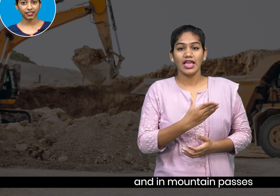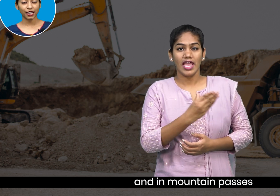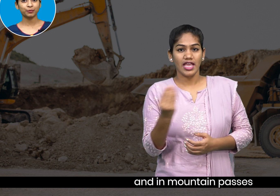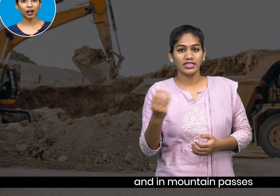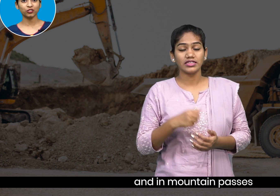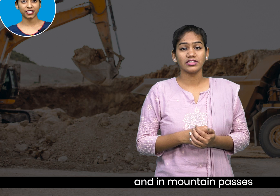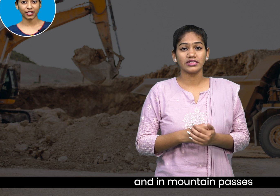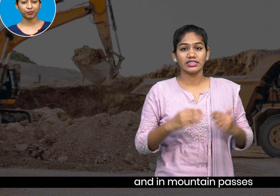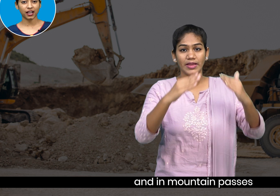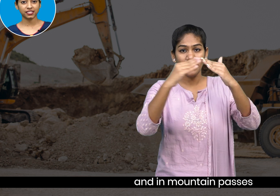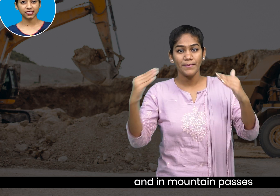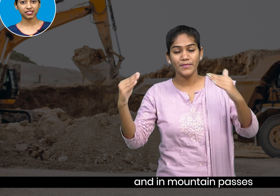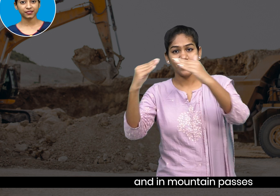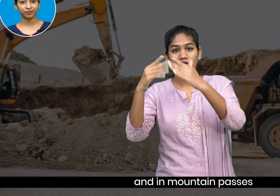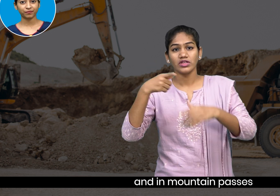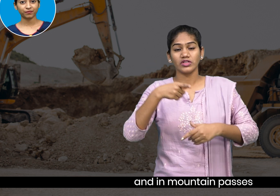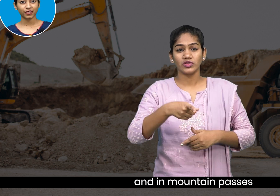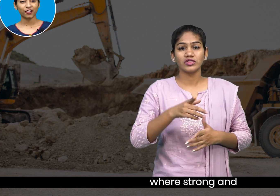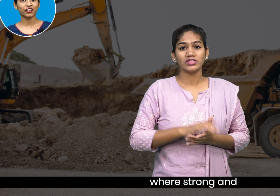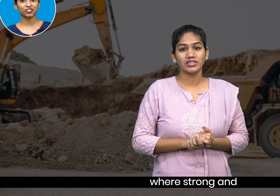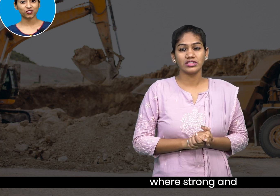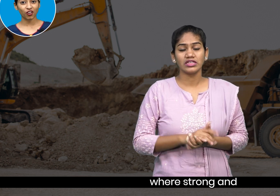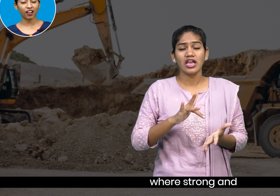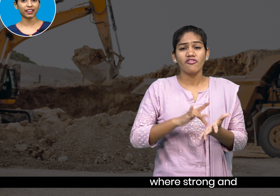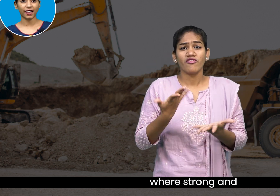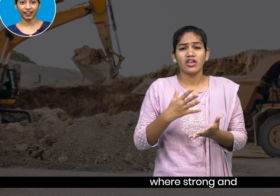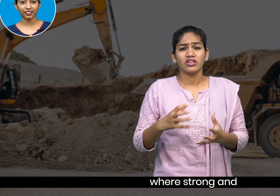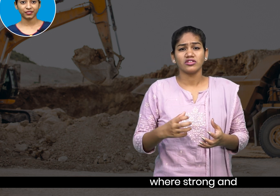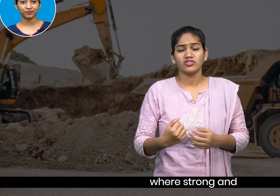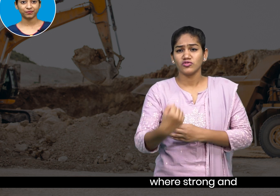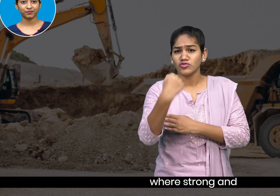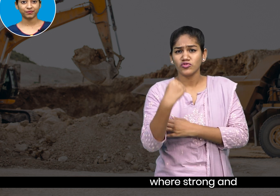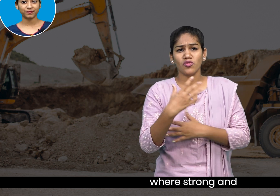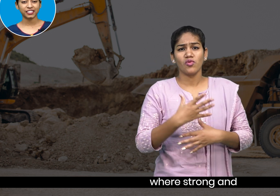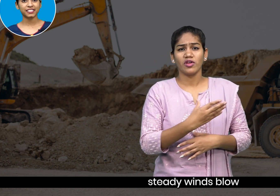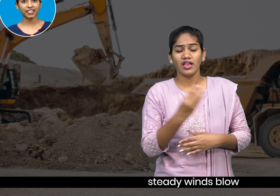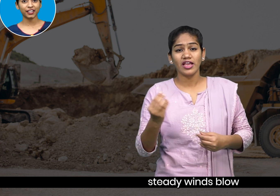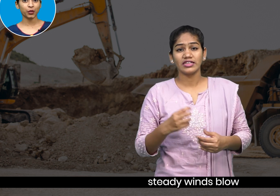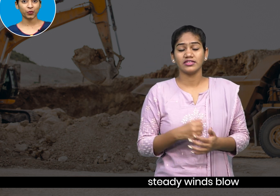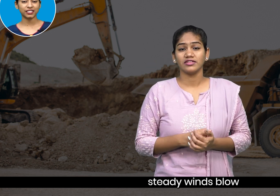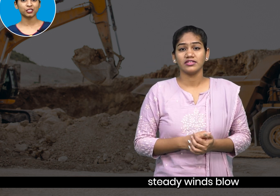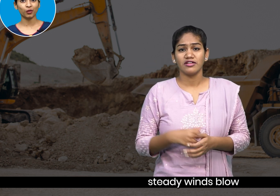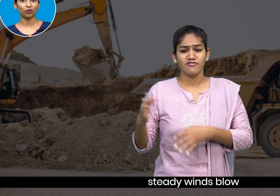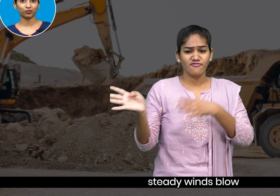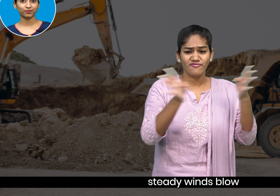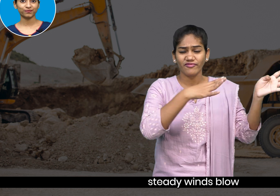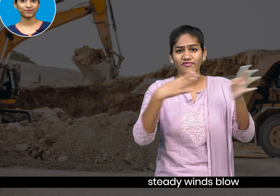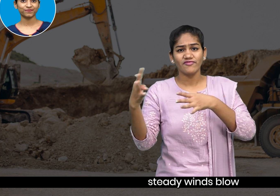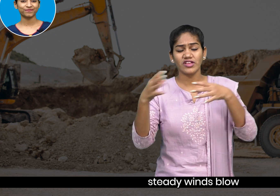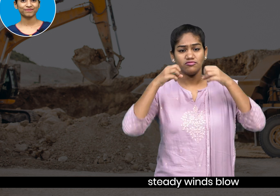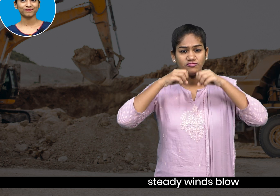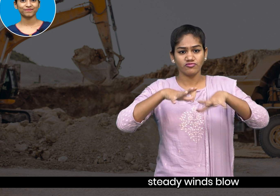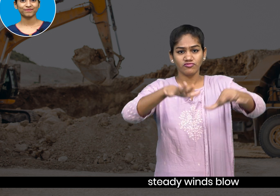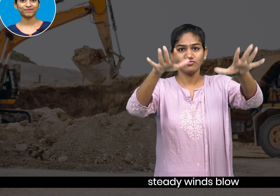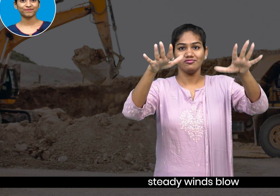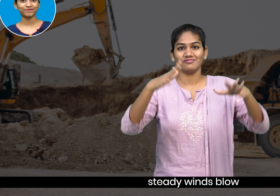and in mountain passes where strong and steady winds blow.